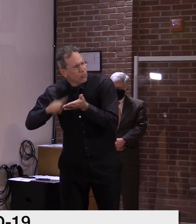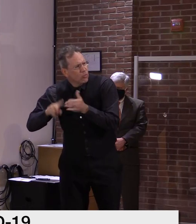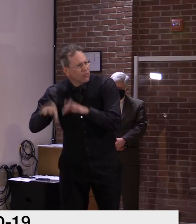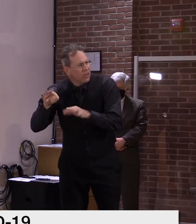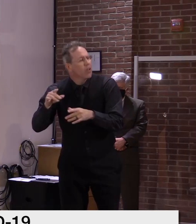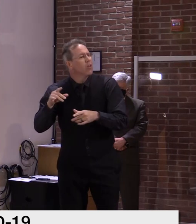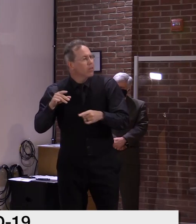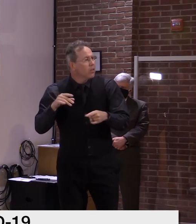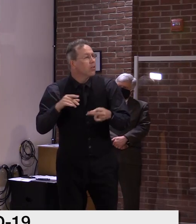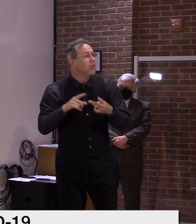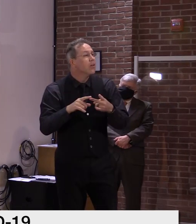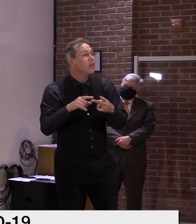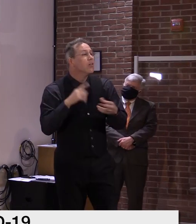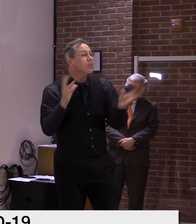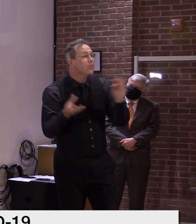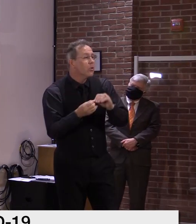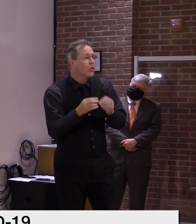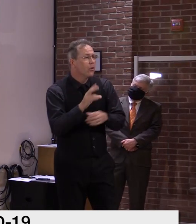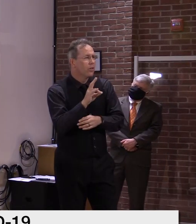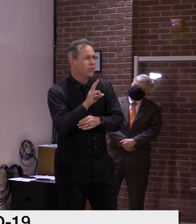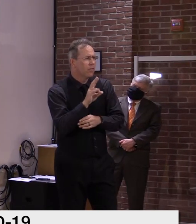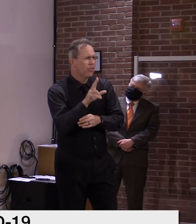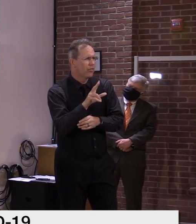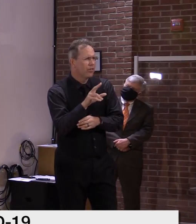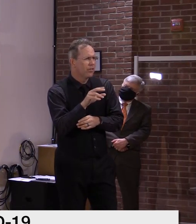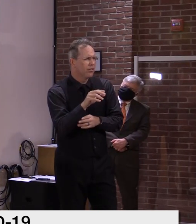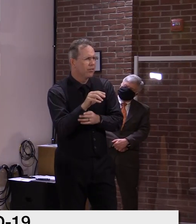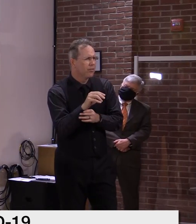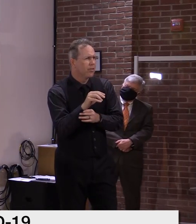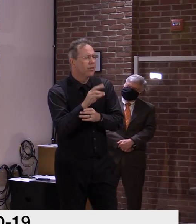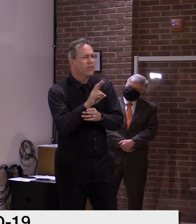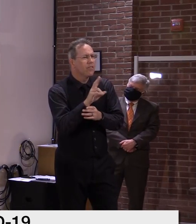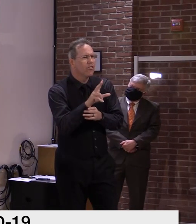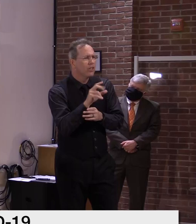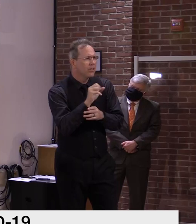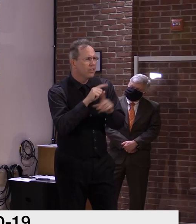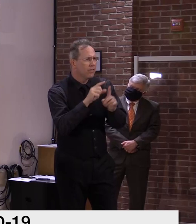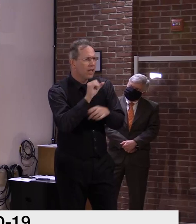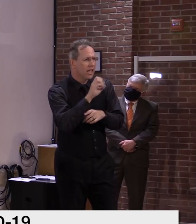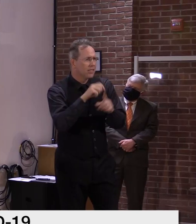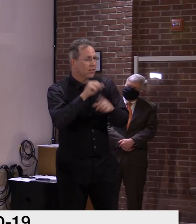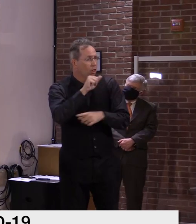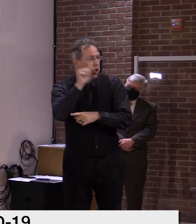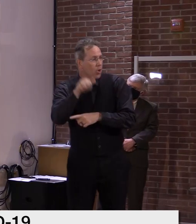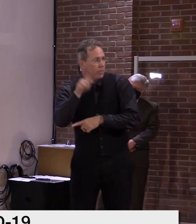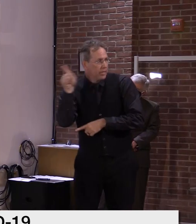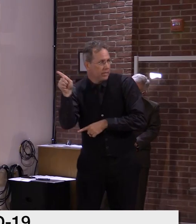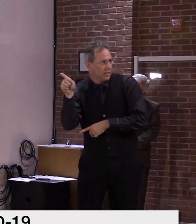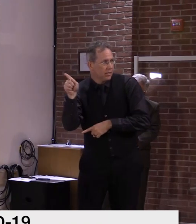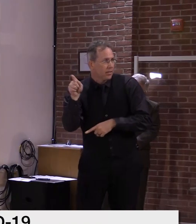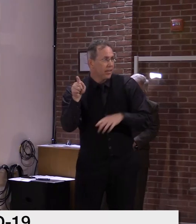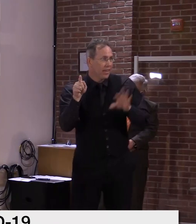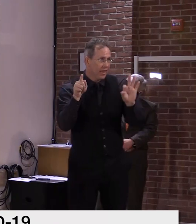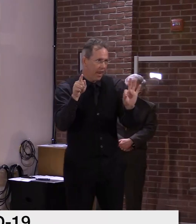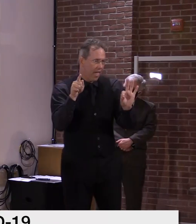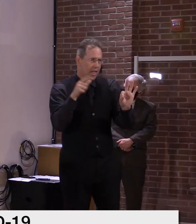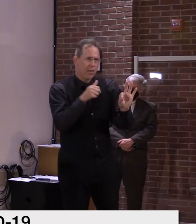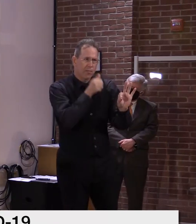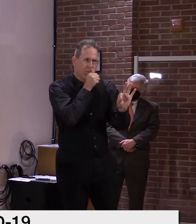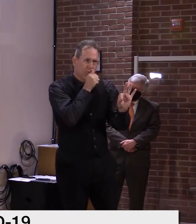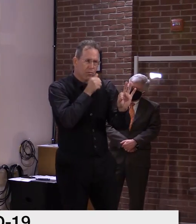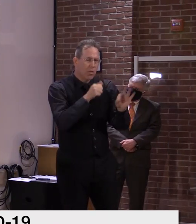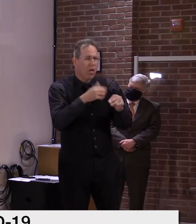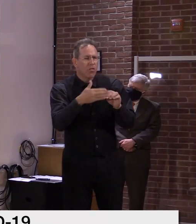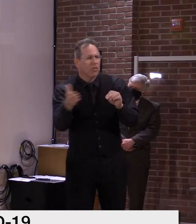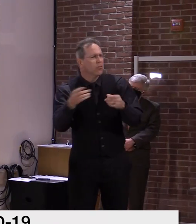737 cases that occurred in March and April in the St. Albans barracks, where news releases were not issued in a timely fashion. So